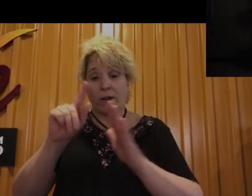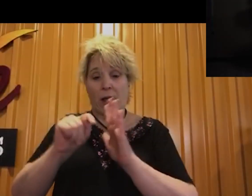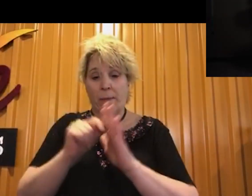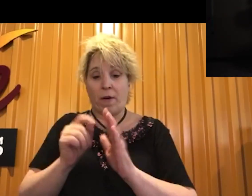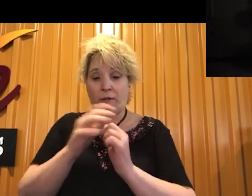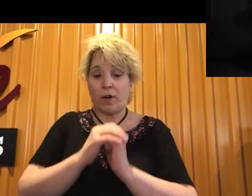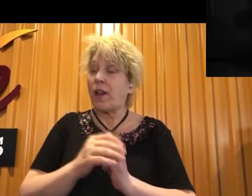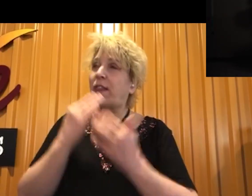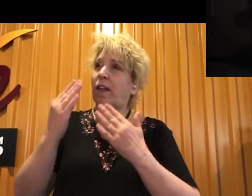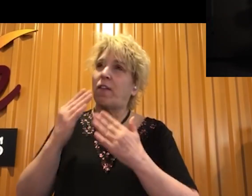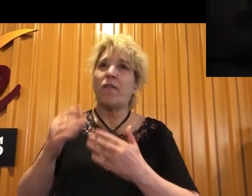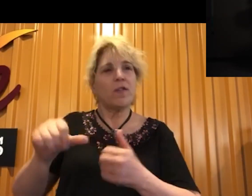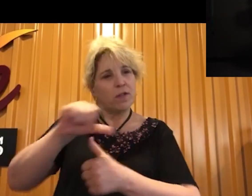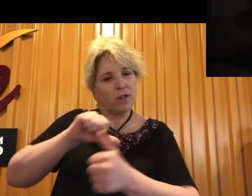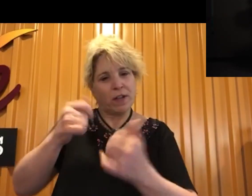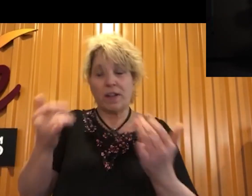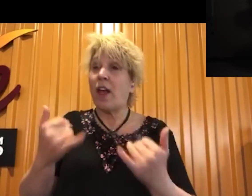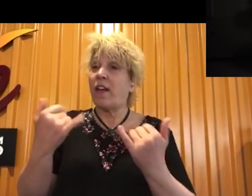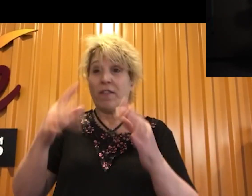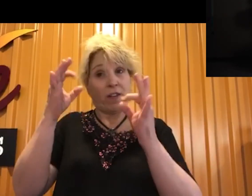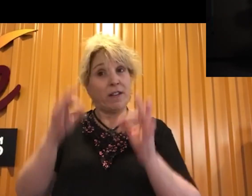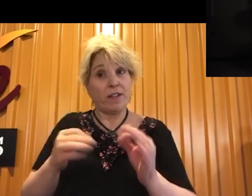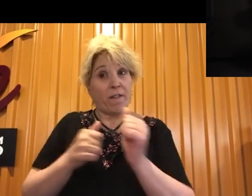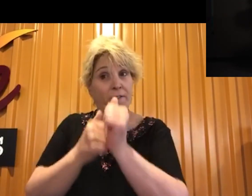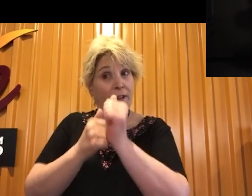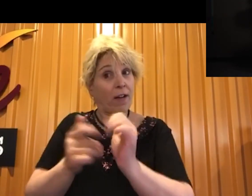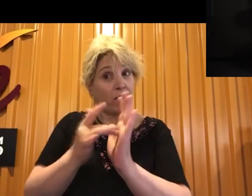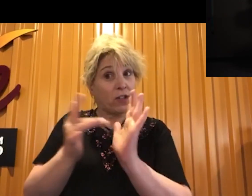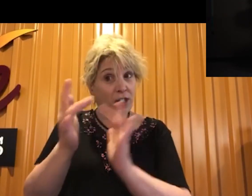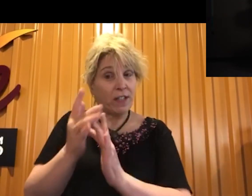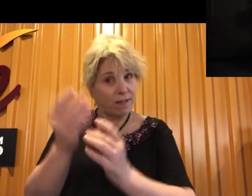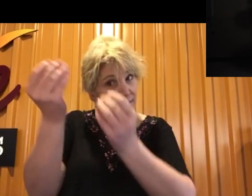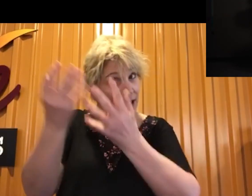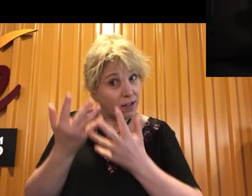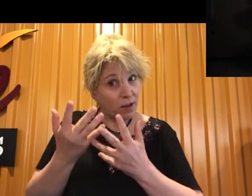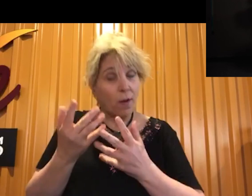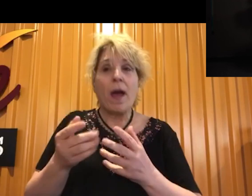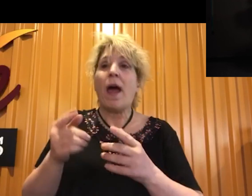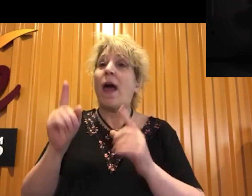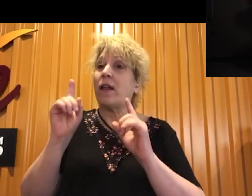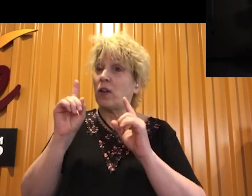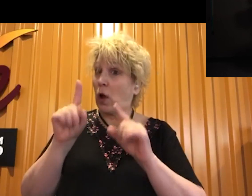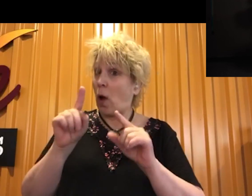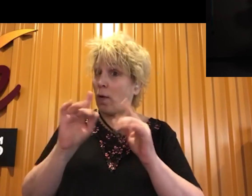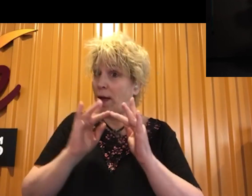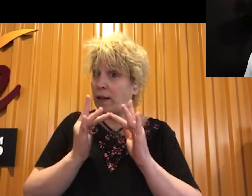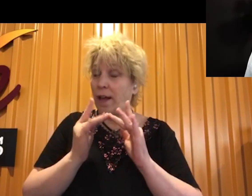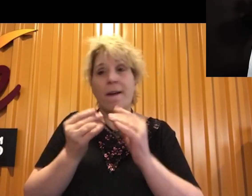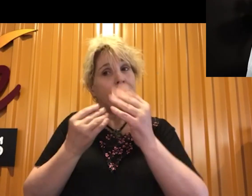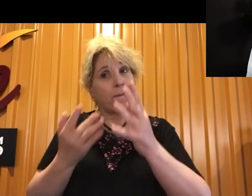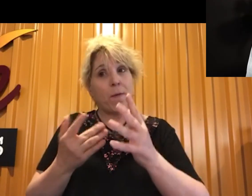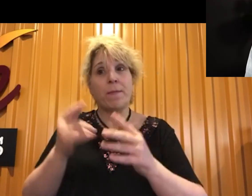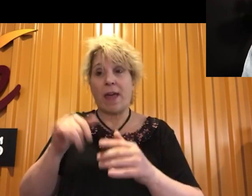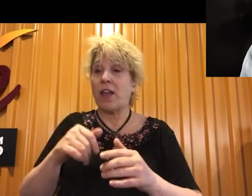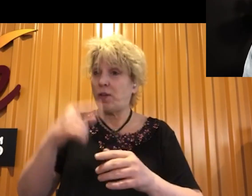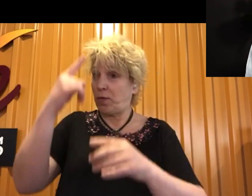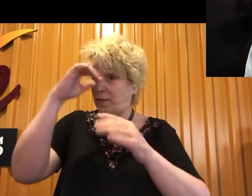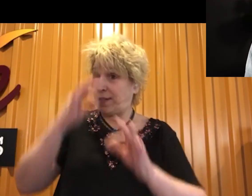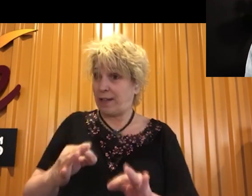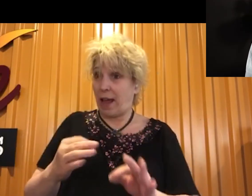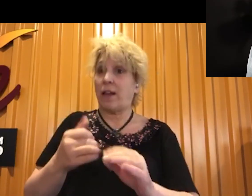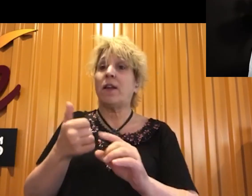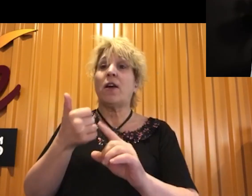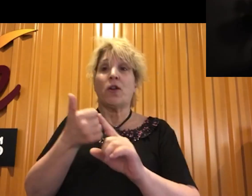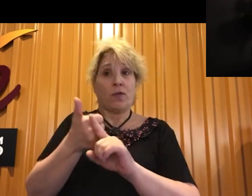Wasn't that a great time of worship? Thanks for hanging out with us here today. If you made a decision to follow Jesus, let us know by